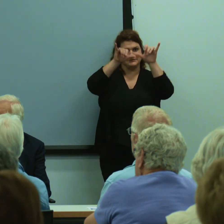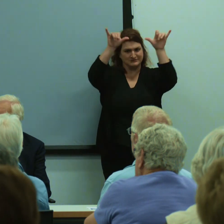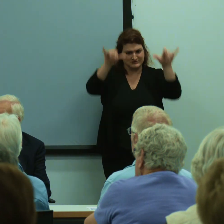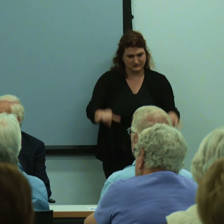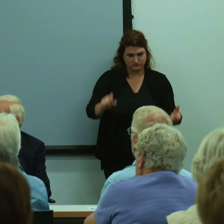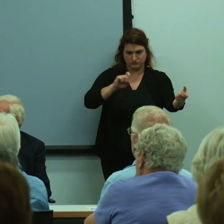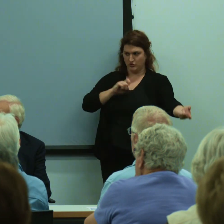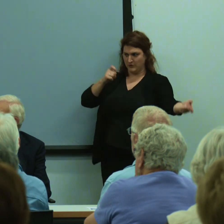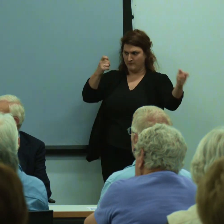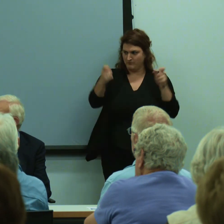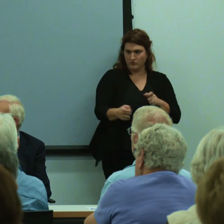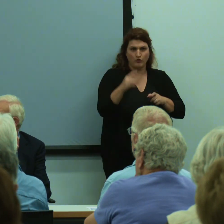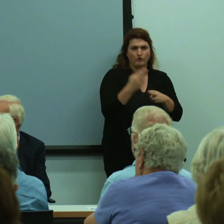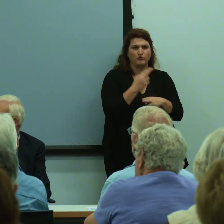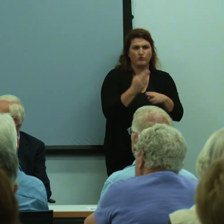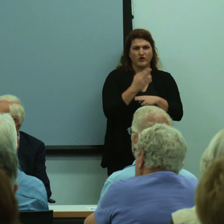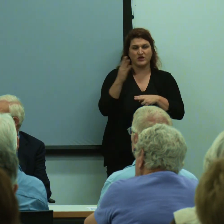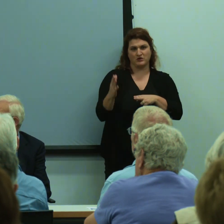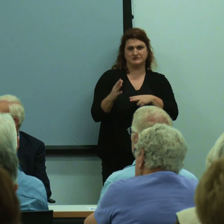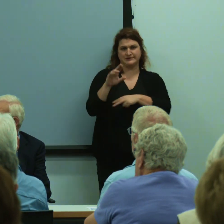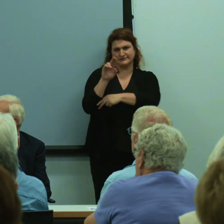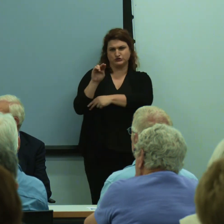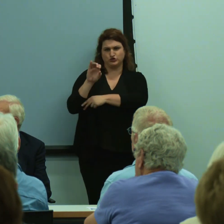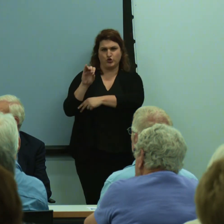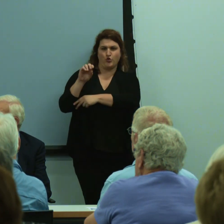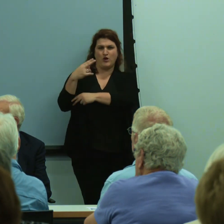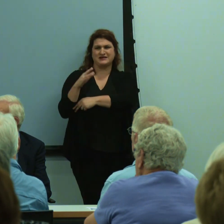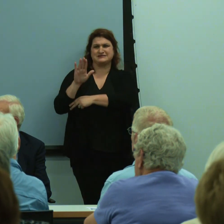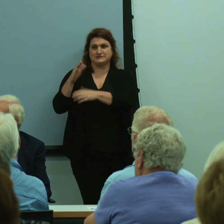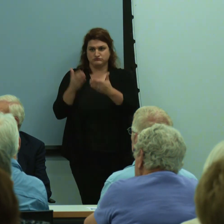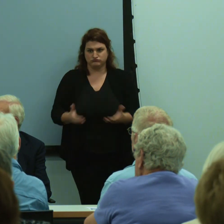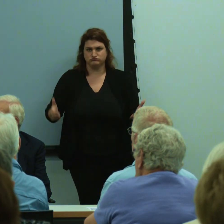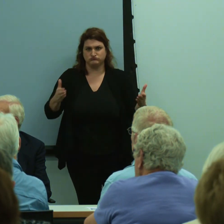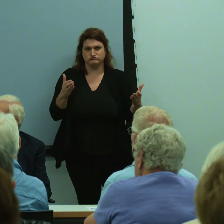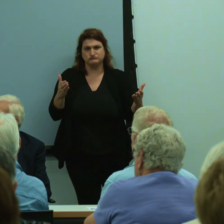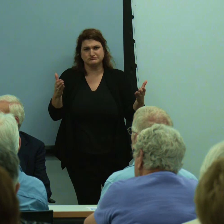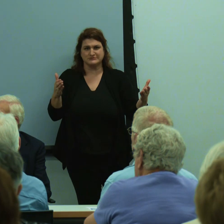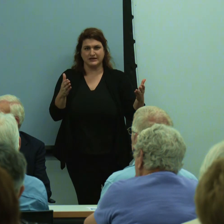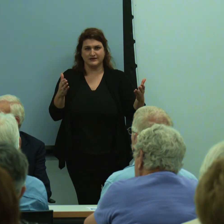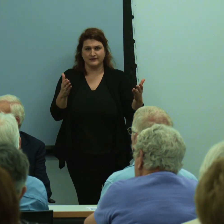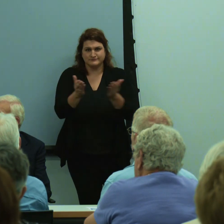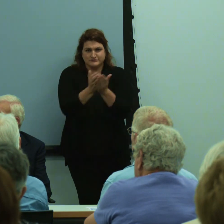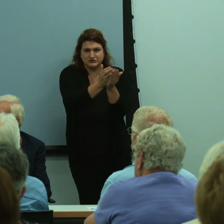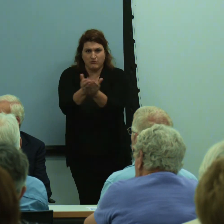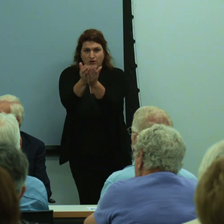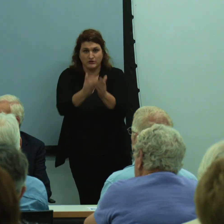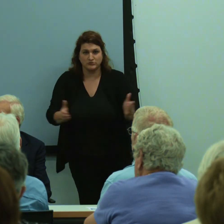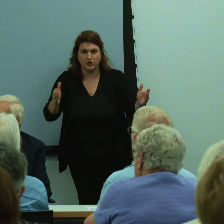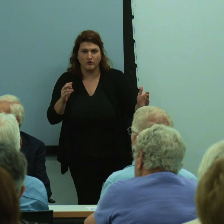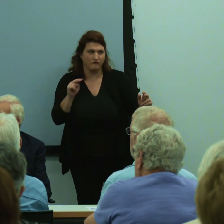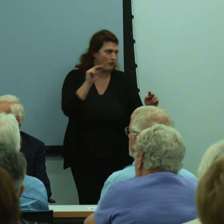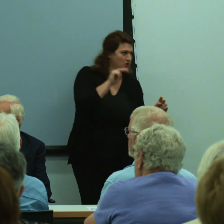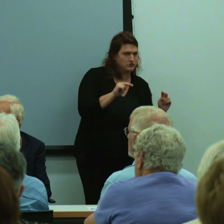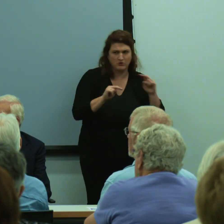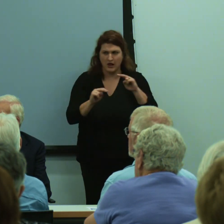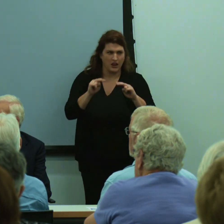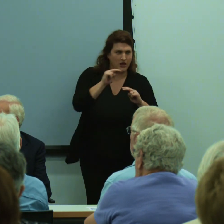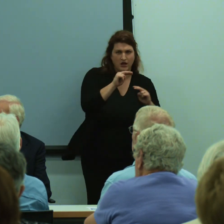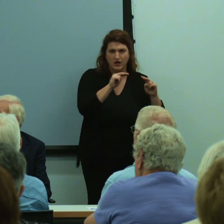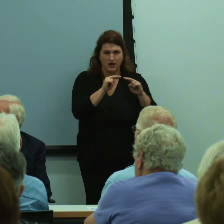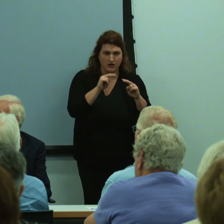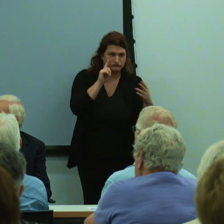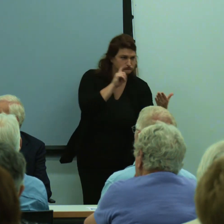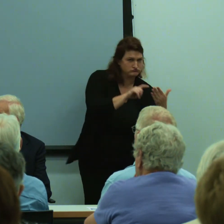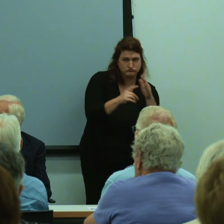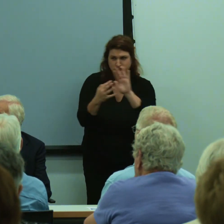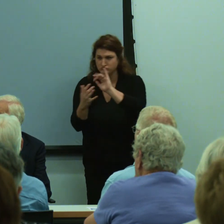the Democrats watch the Republicans watch the Democrats, and it's worked pretty well at rooting out problems. You can think of, remember the